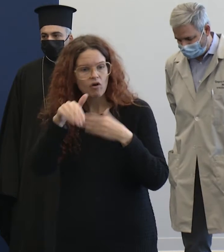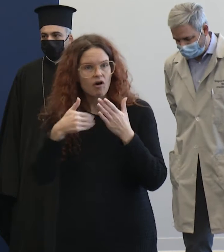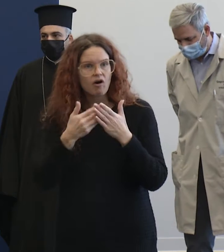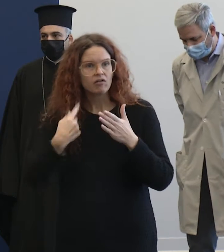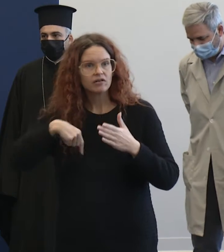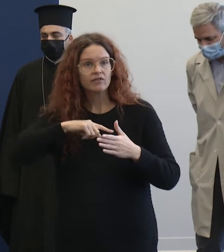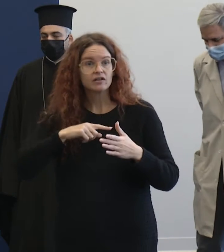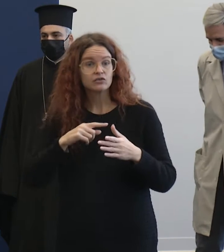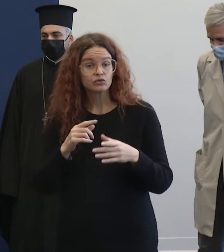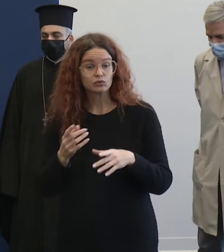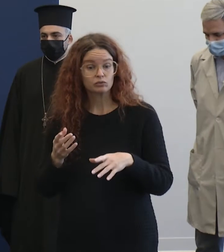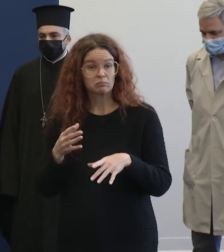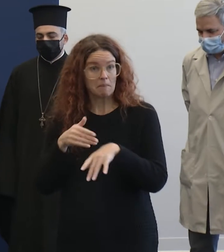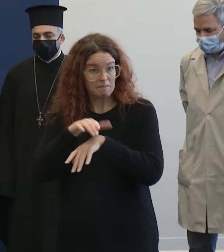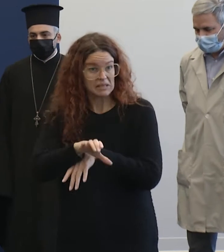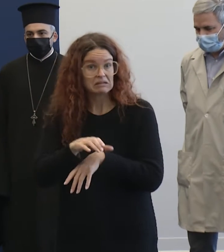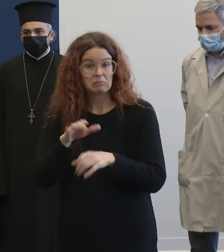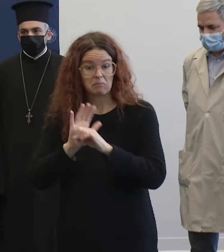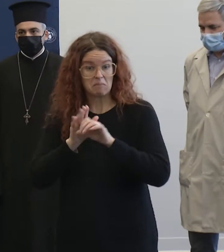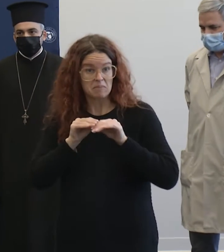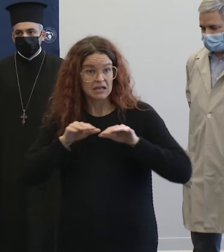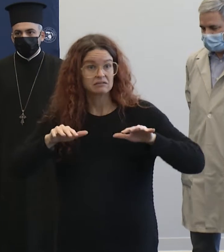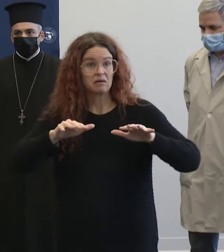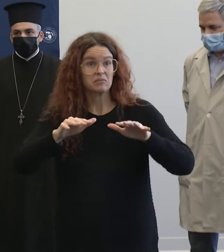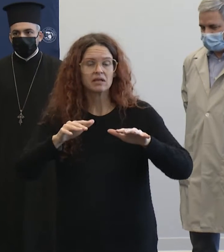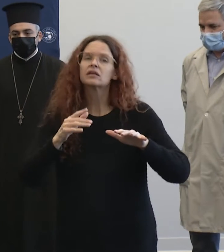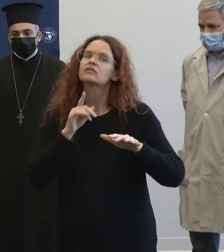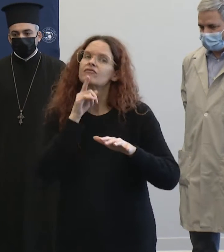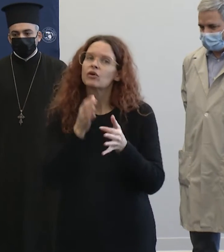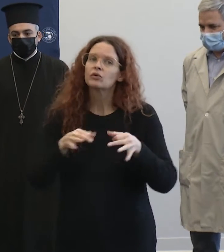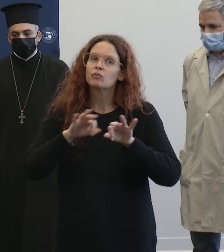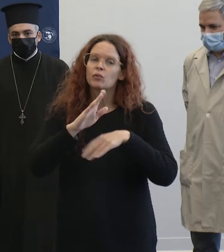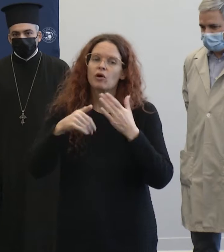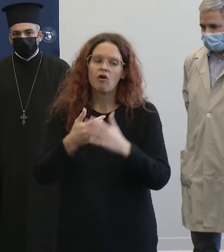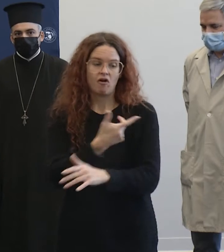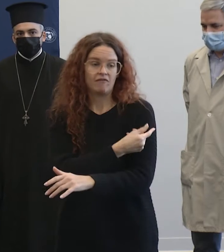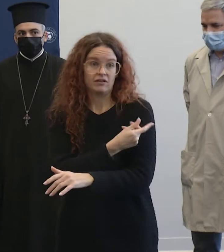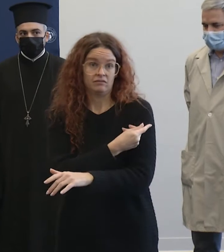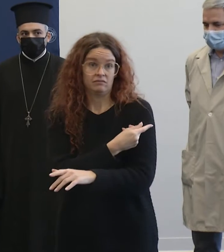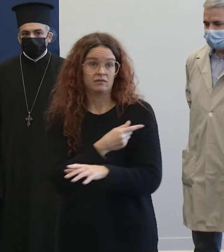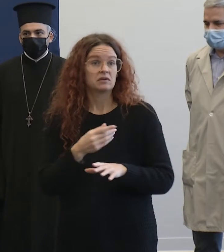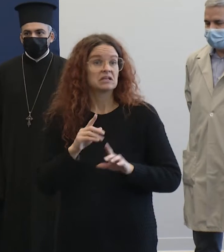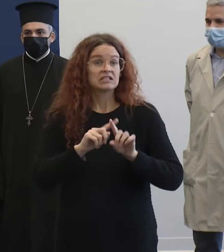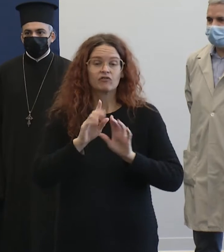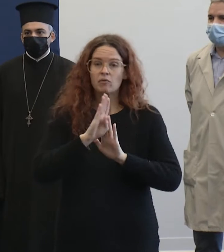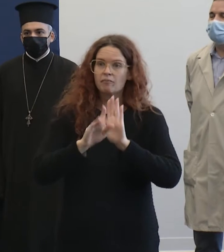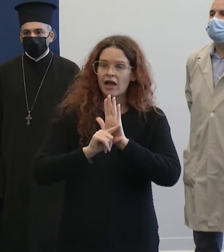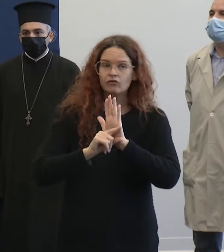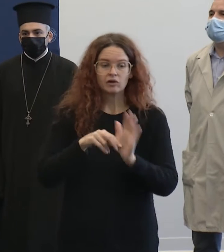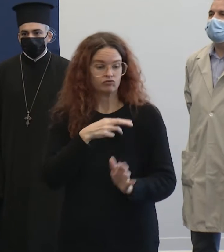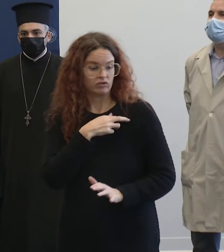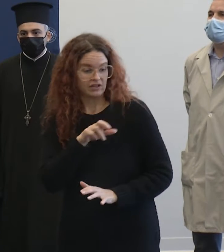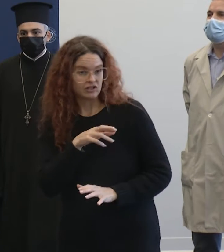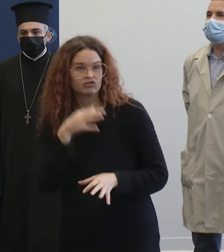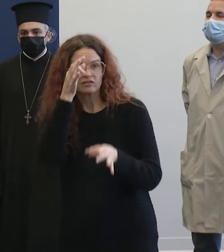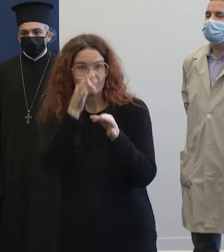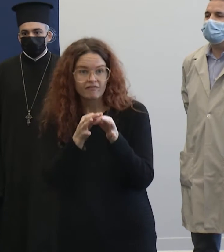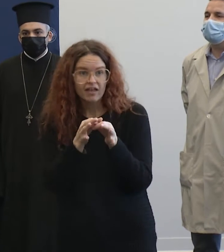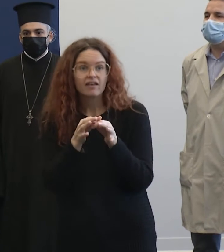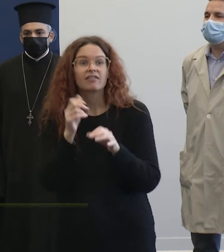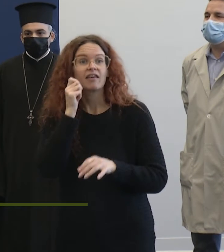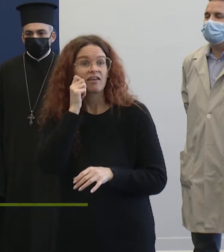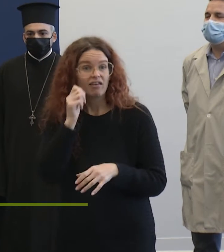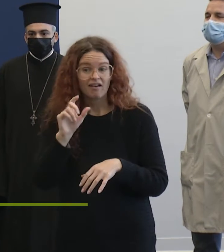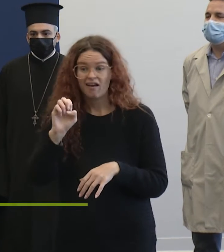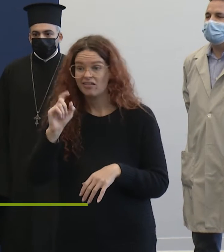beat the pandemic. People of all backgrounds, faiths, ethnicities, getting vaccinated and taking common